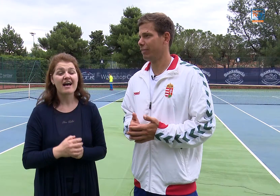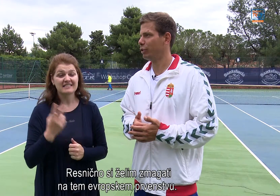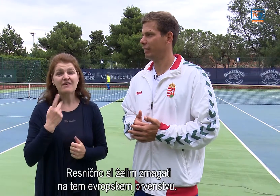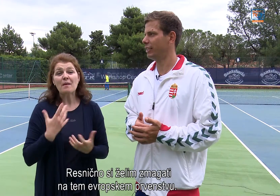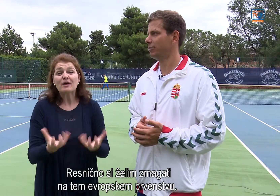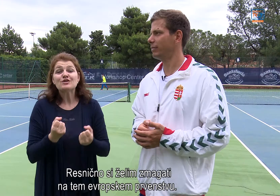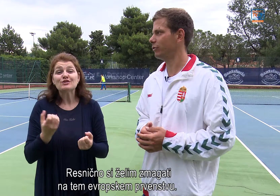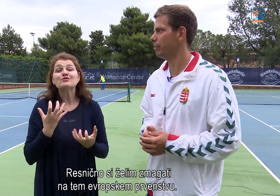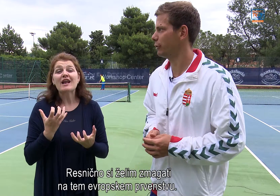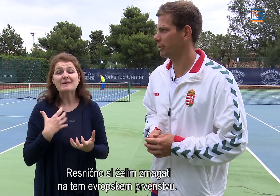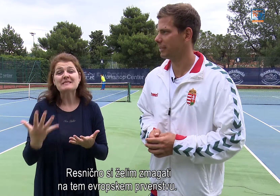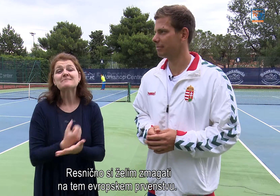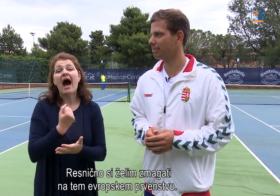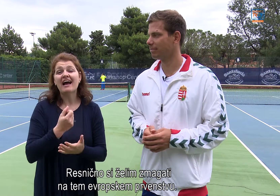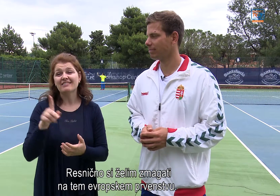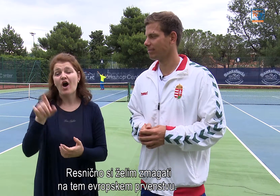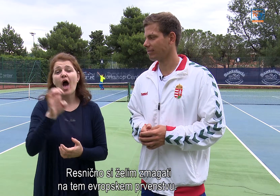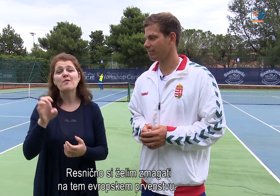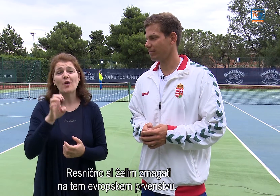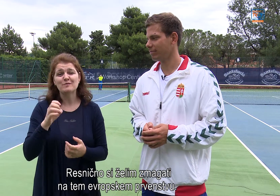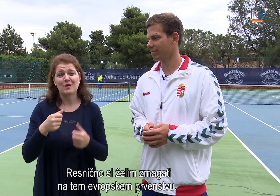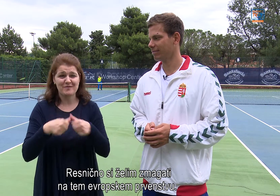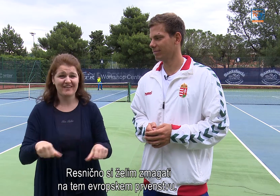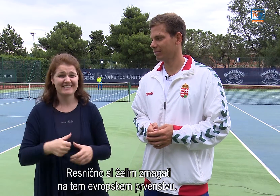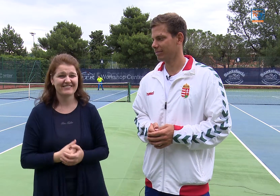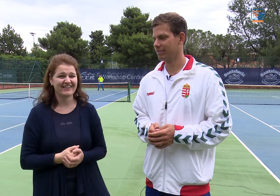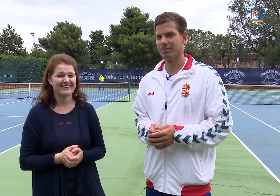I really want to win the championship.